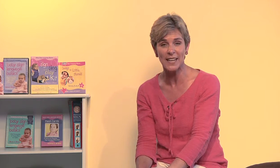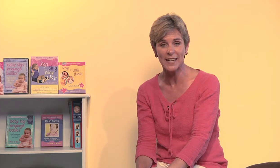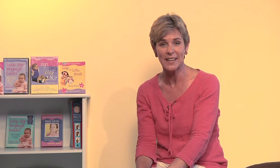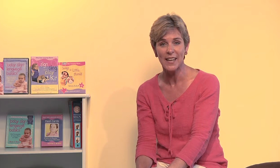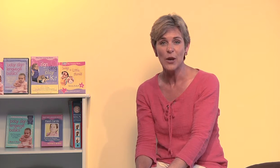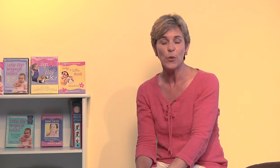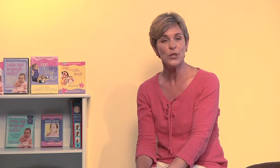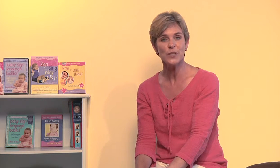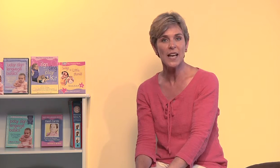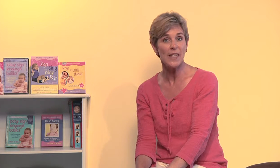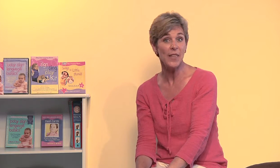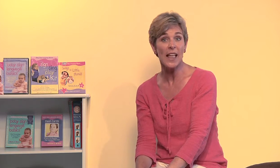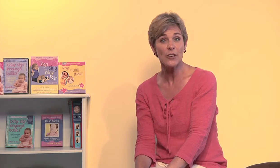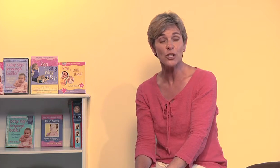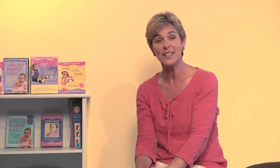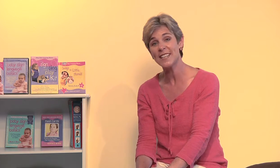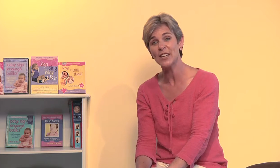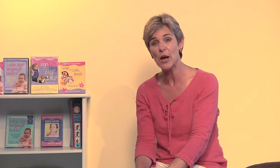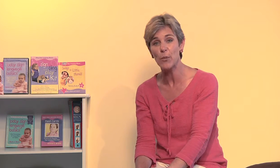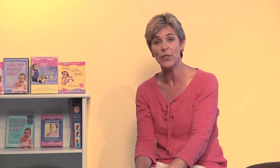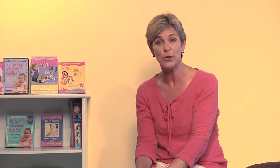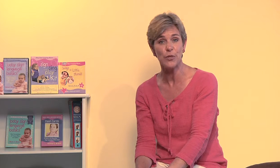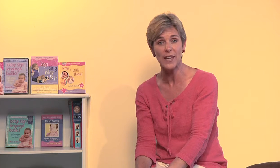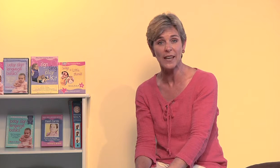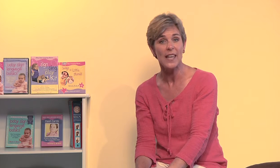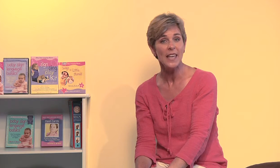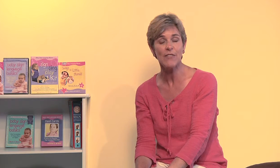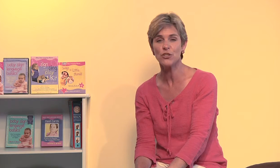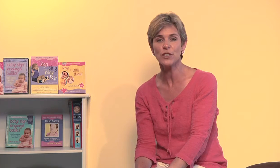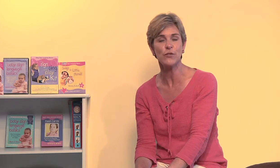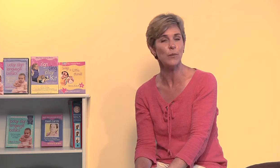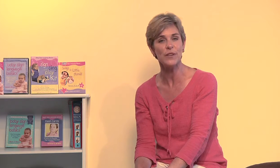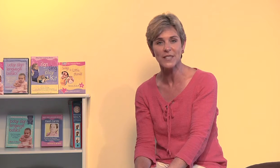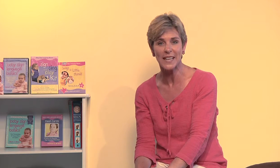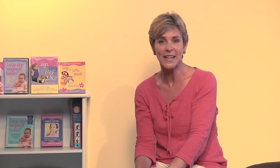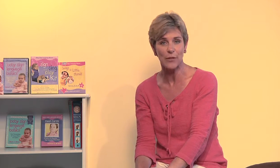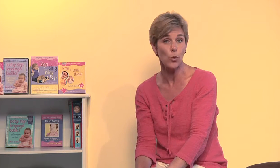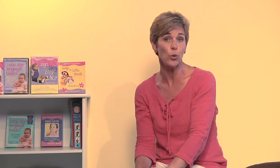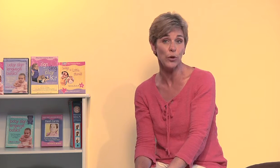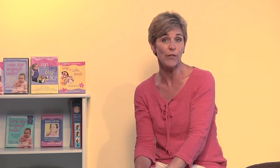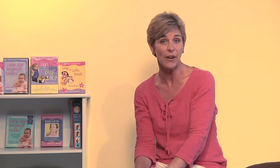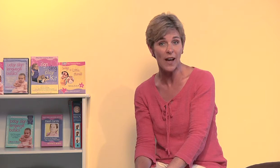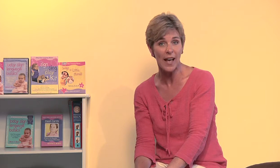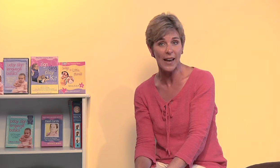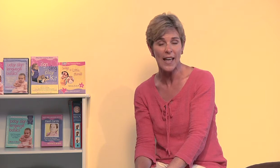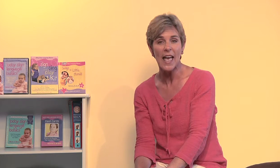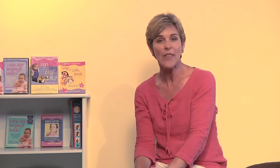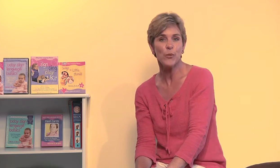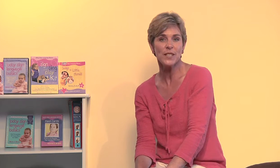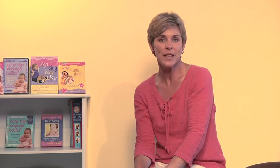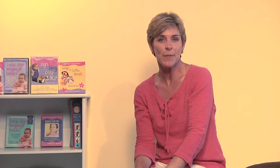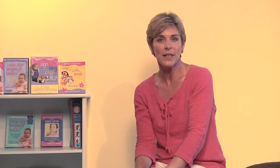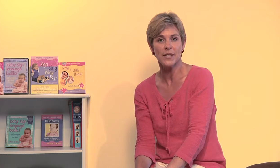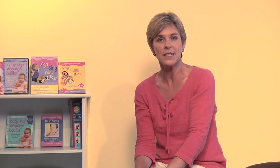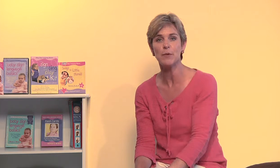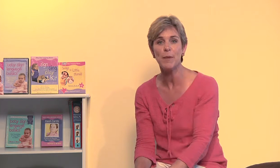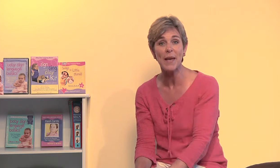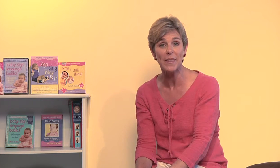signing. When you sign, they'll actually see a lot more than you think, even just for a brief second out of the corner of their eye. And the reason they might not seem to be paying that